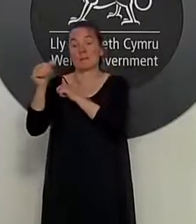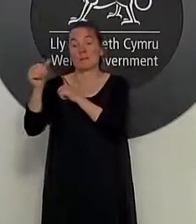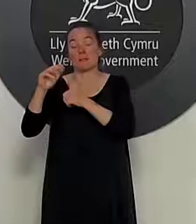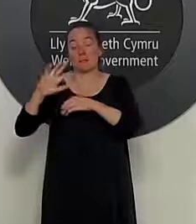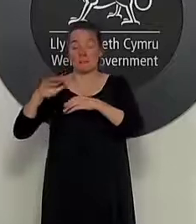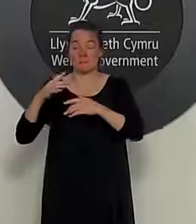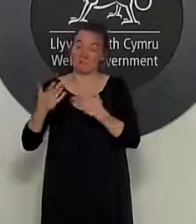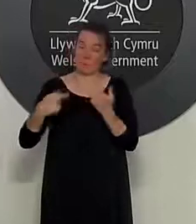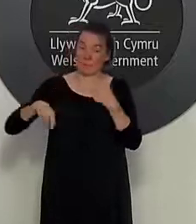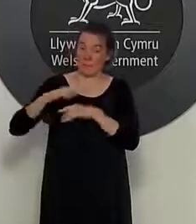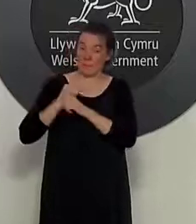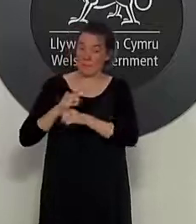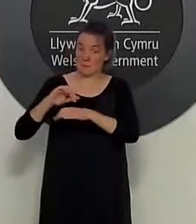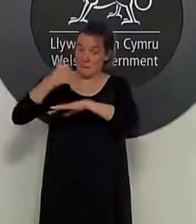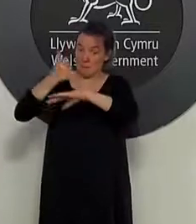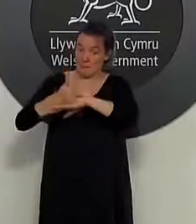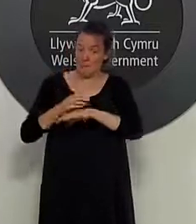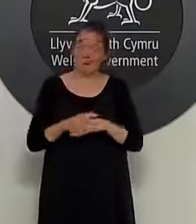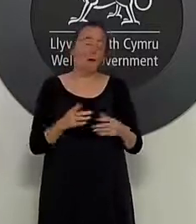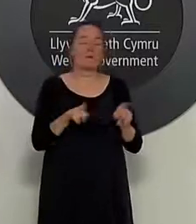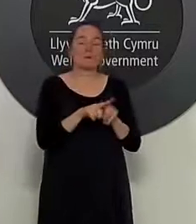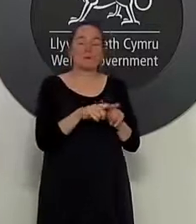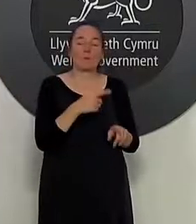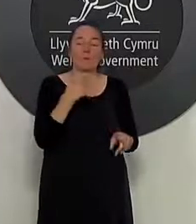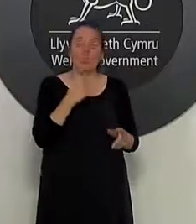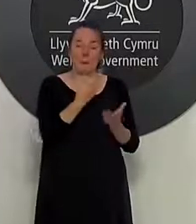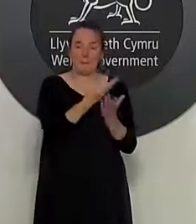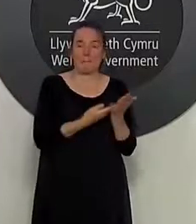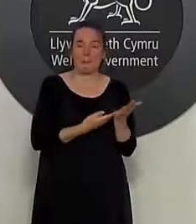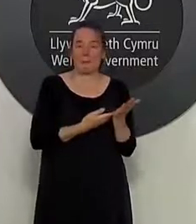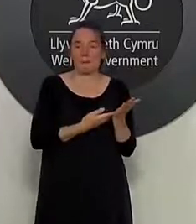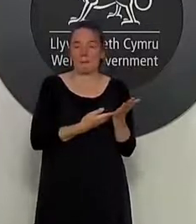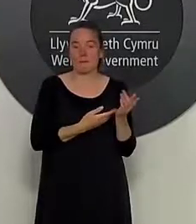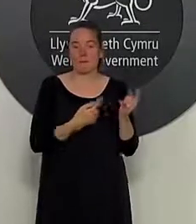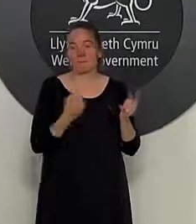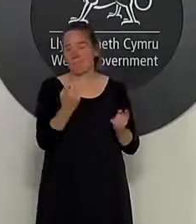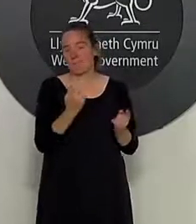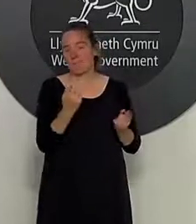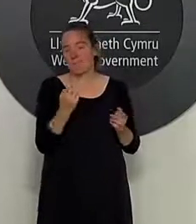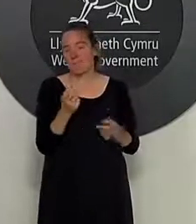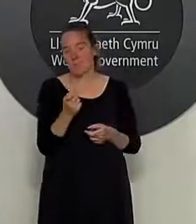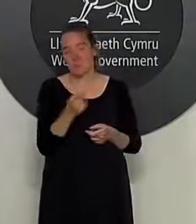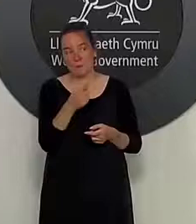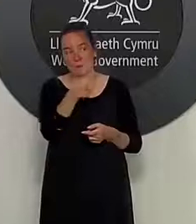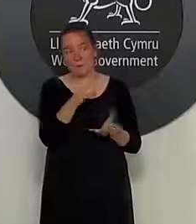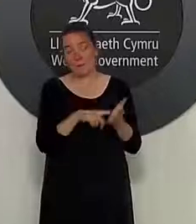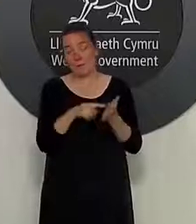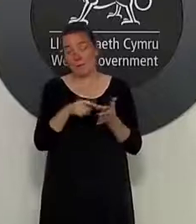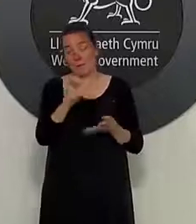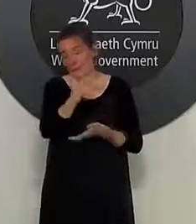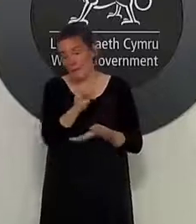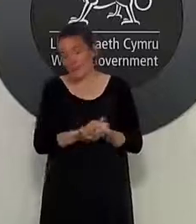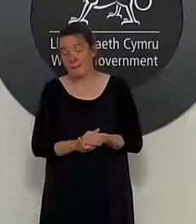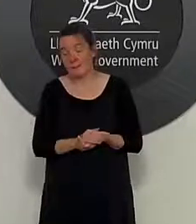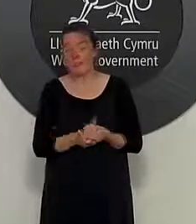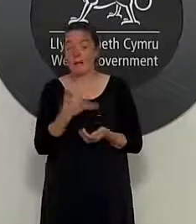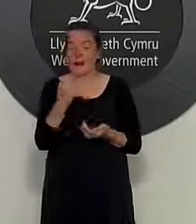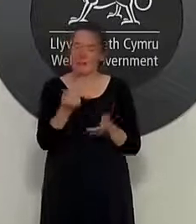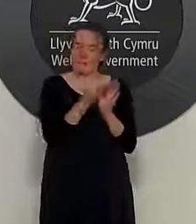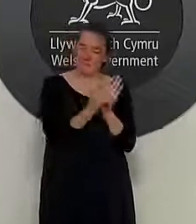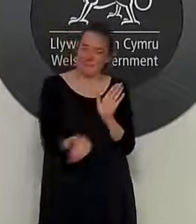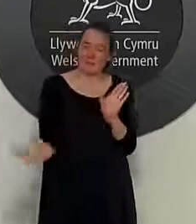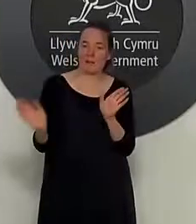further white paper that we will bring about. So Lee, you are quite right to point to the fact that there is a wider